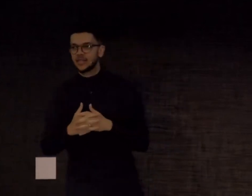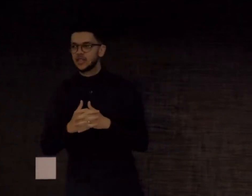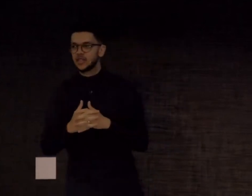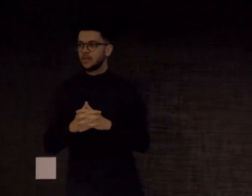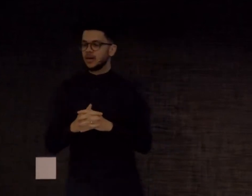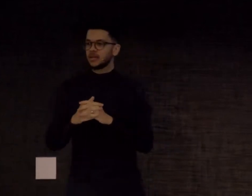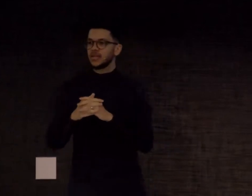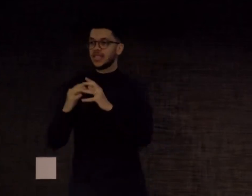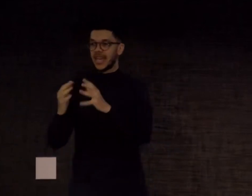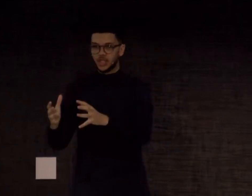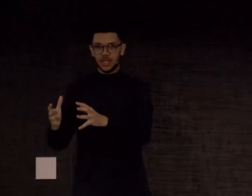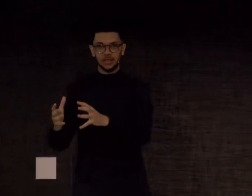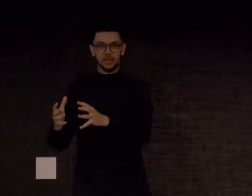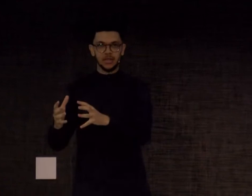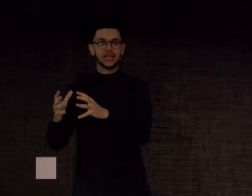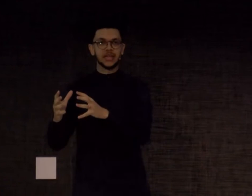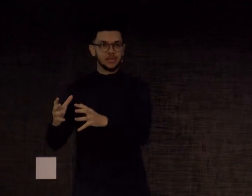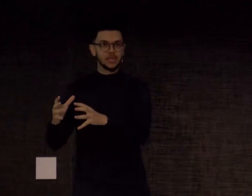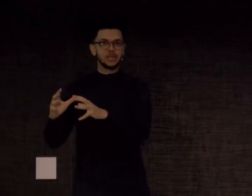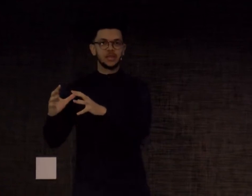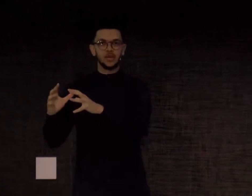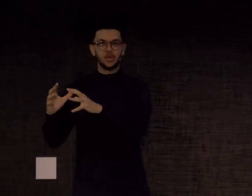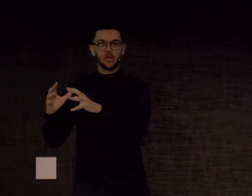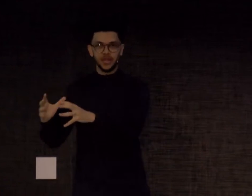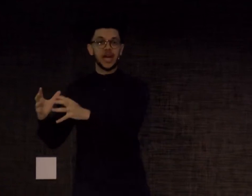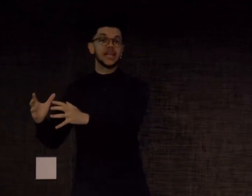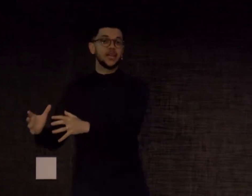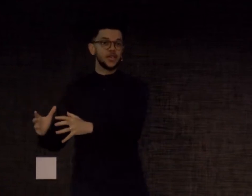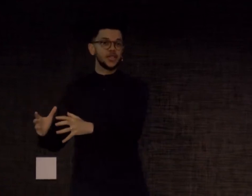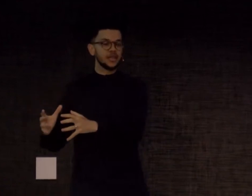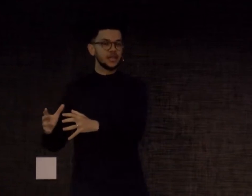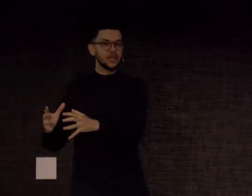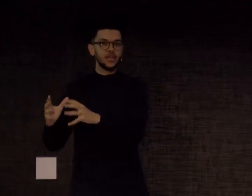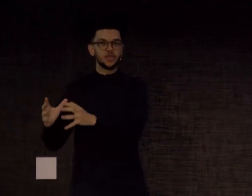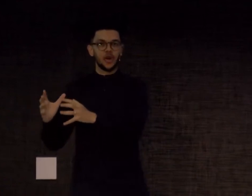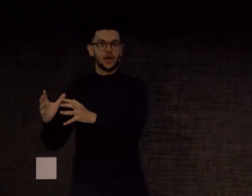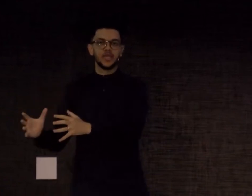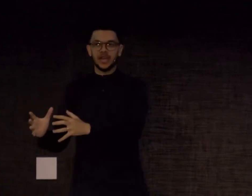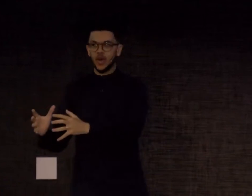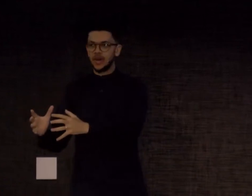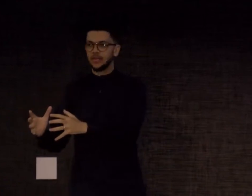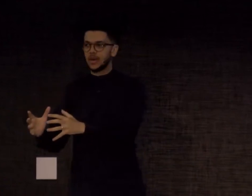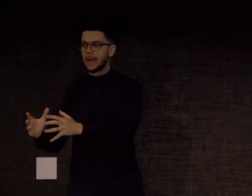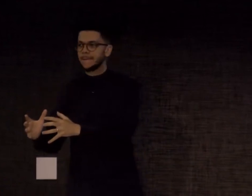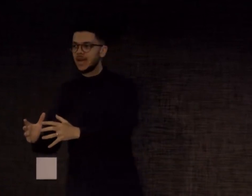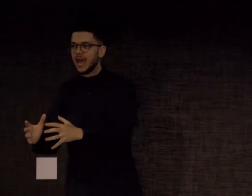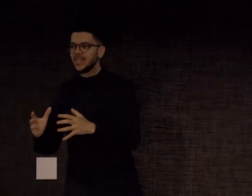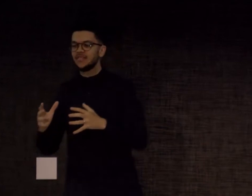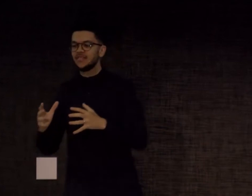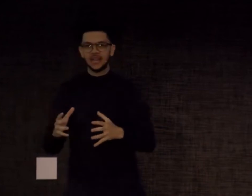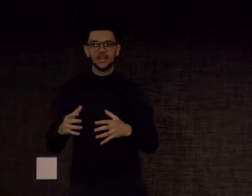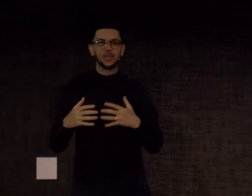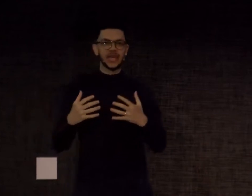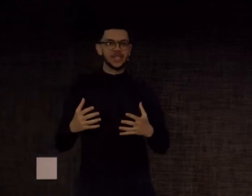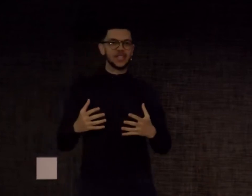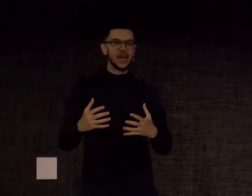like to speak about the danger that comes with diagnosing those problems in that way. And then